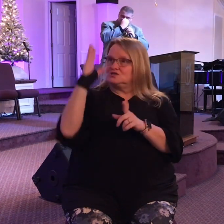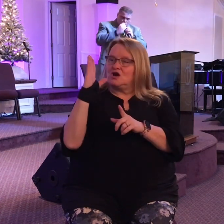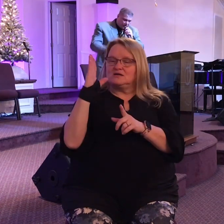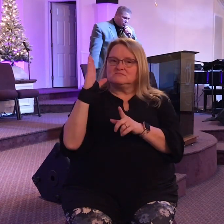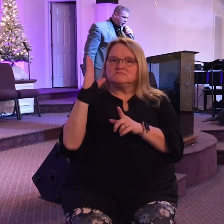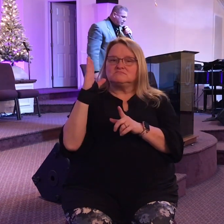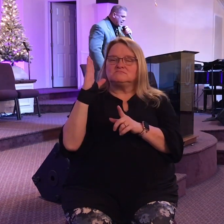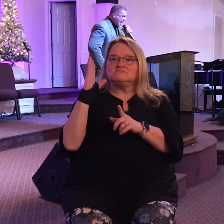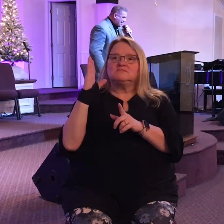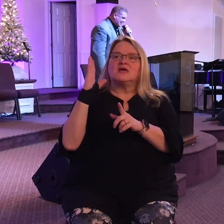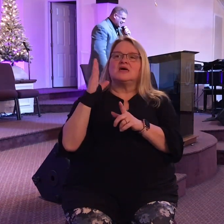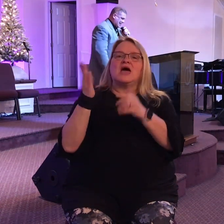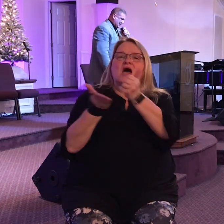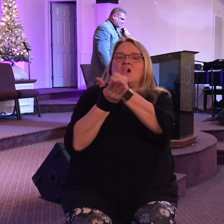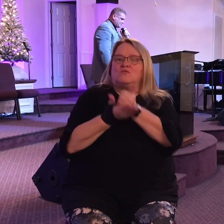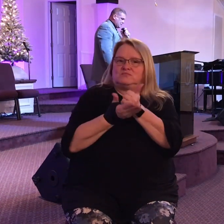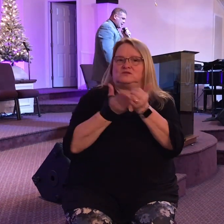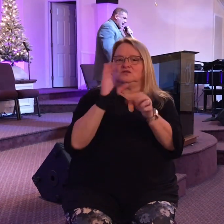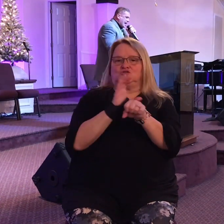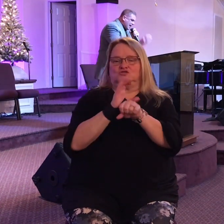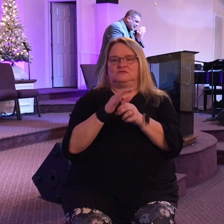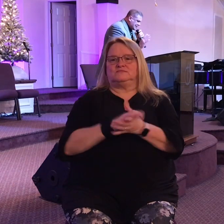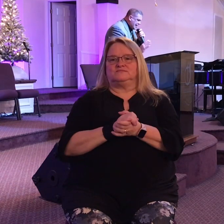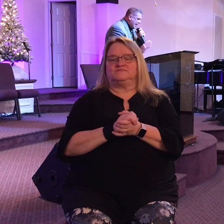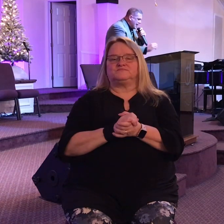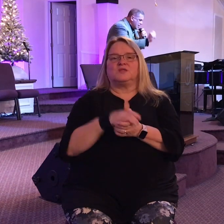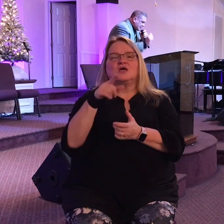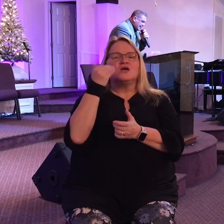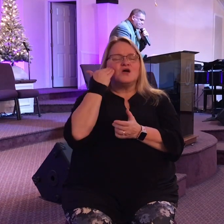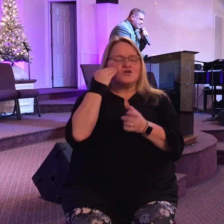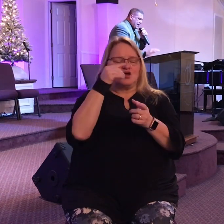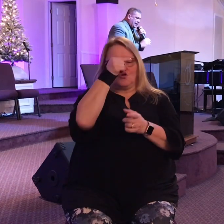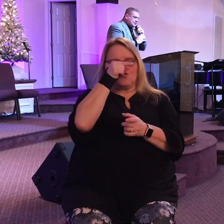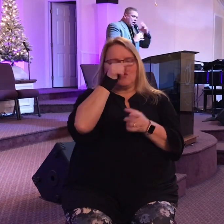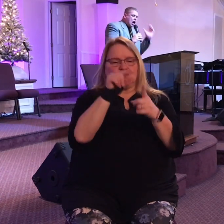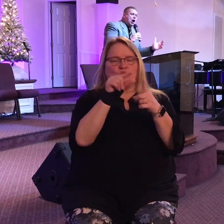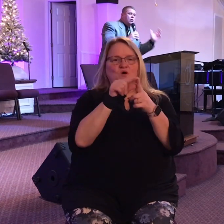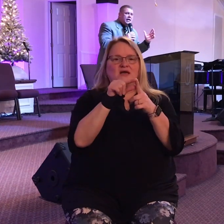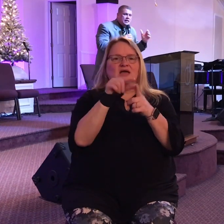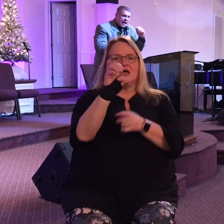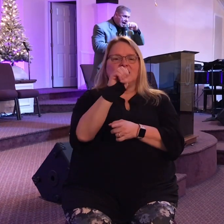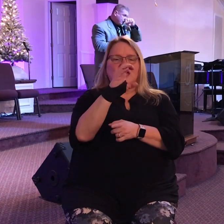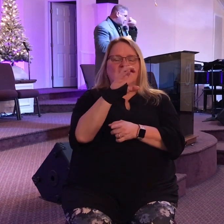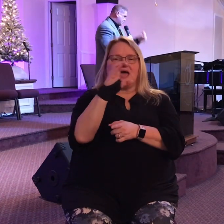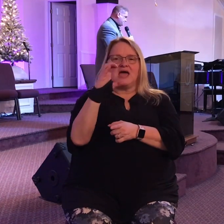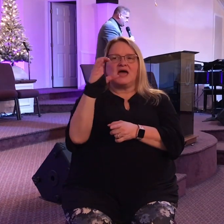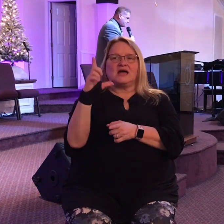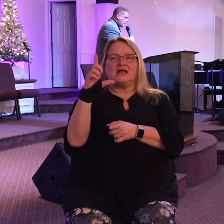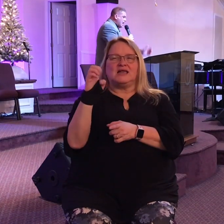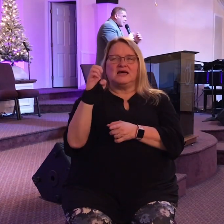transliteration of the Greek word ekklesia. And ekklesia simply means called